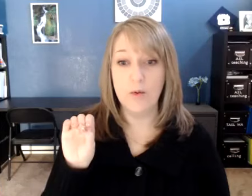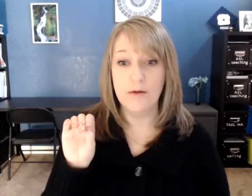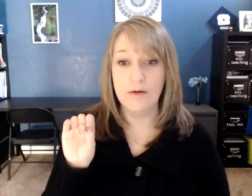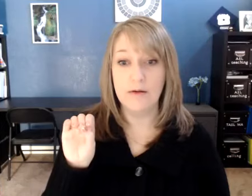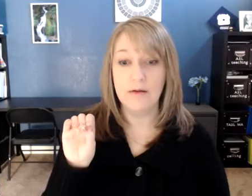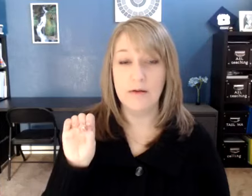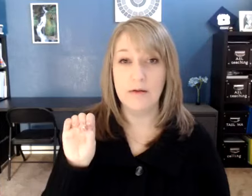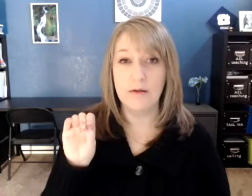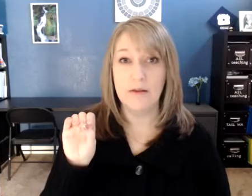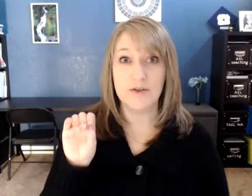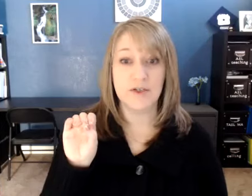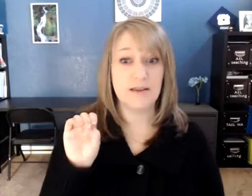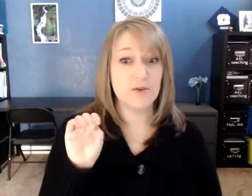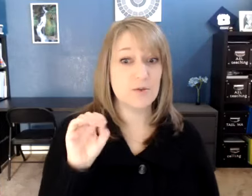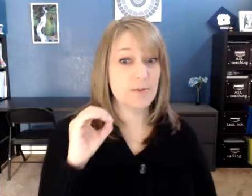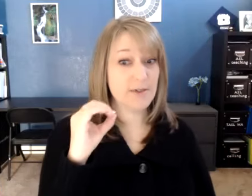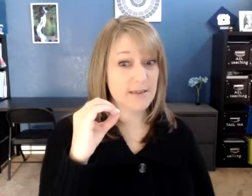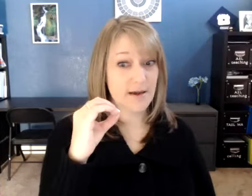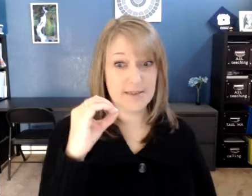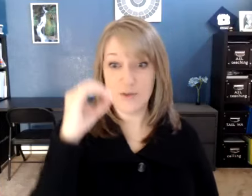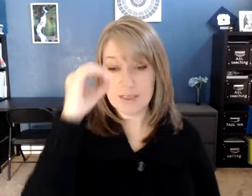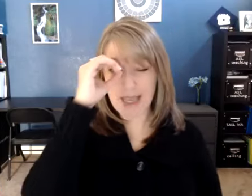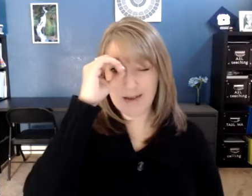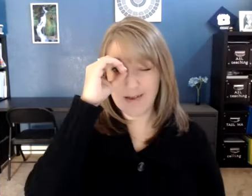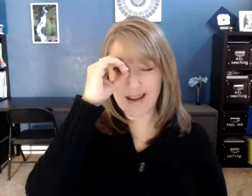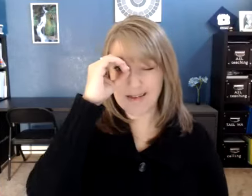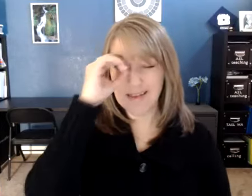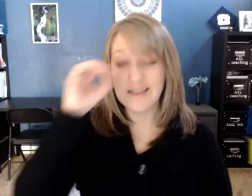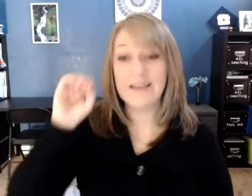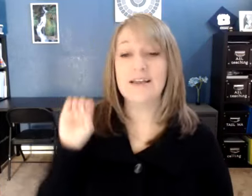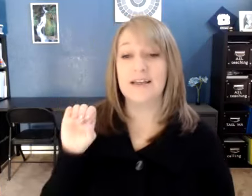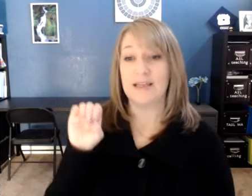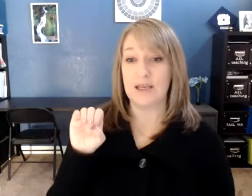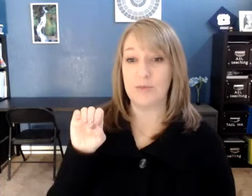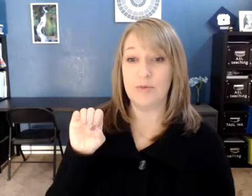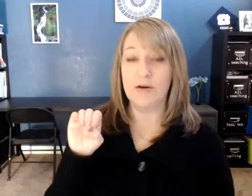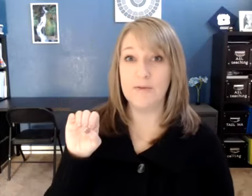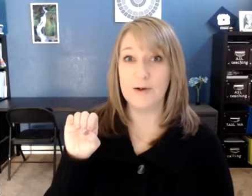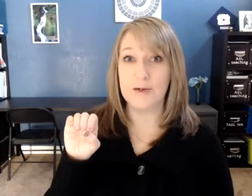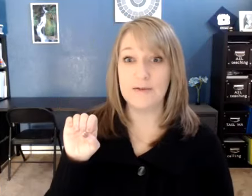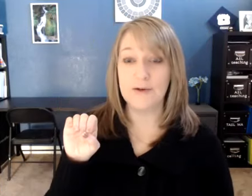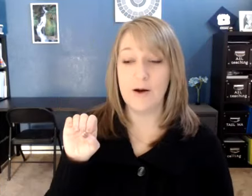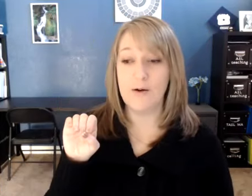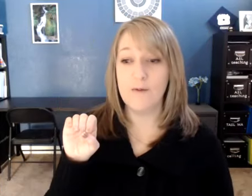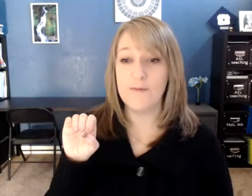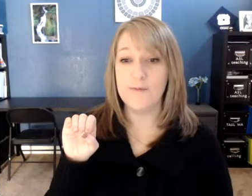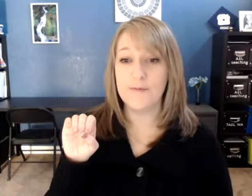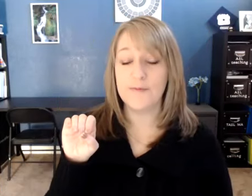O, the tricky thing to remember is not to do it sideways. Keep your palm forward for O.